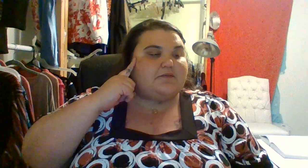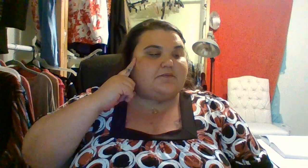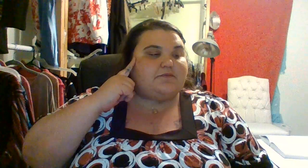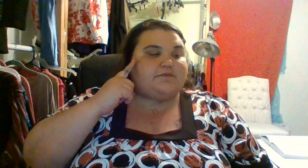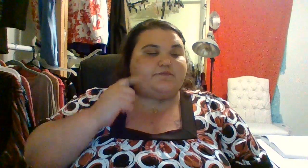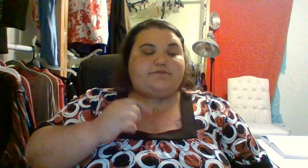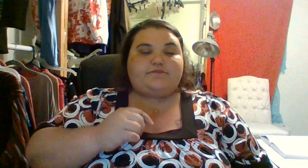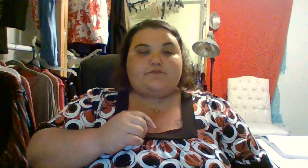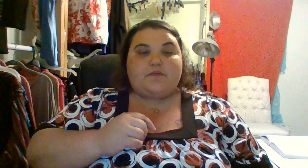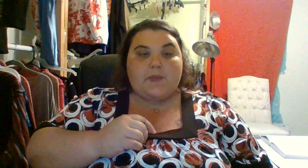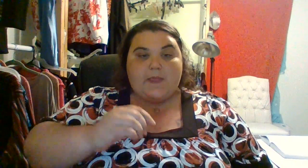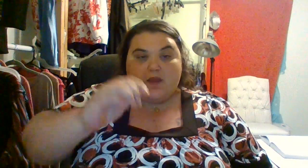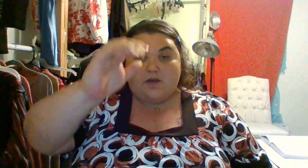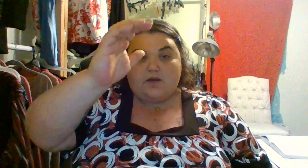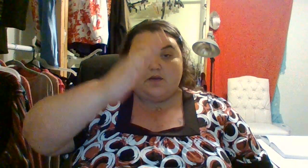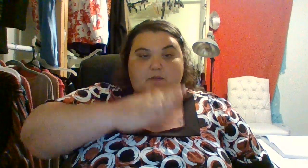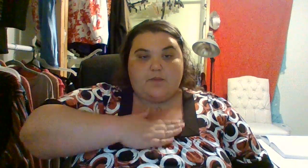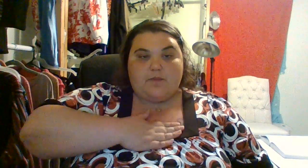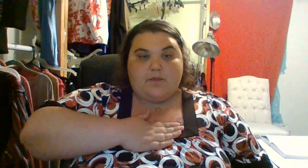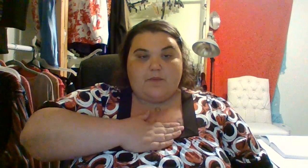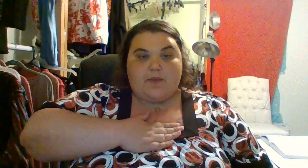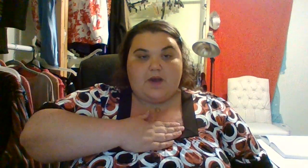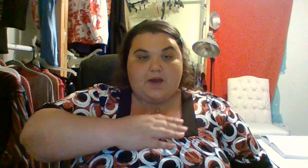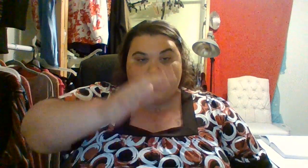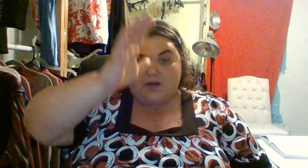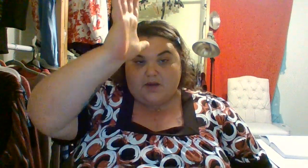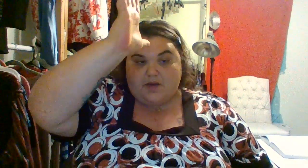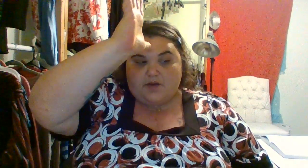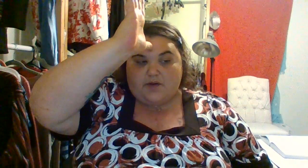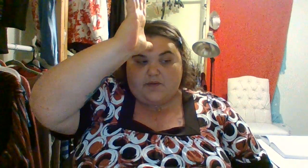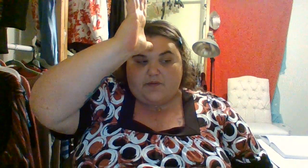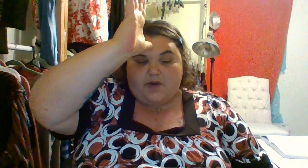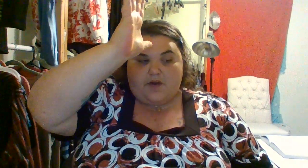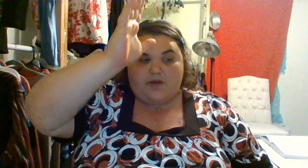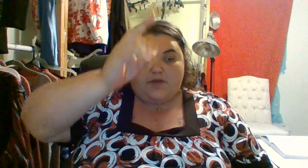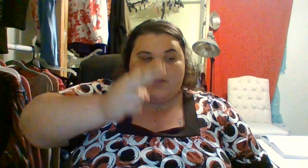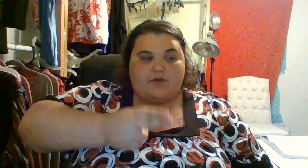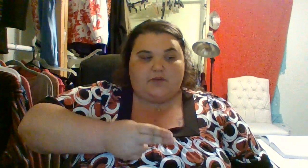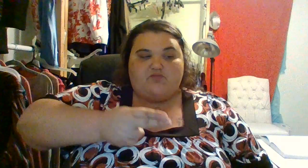Grow up here, man. Chocula. Look, we've been to a million weddings. And guess what?